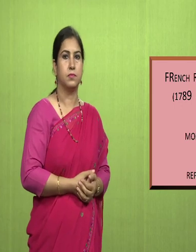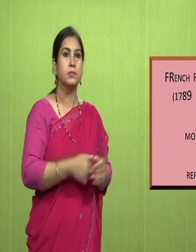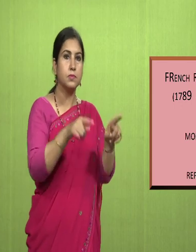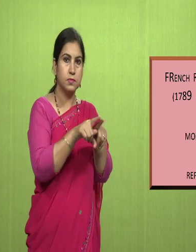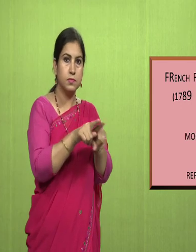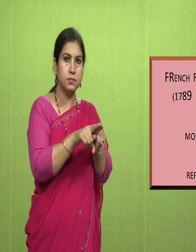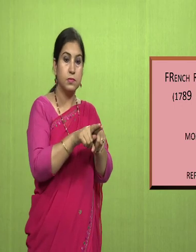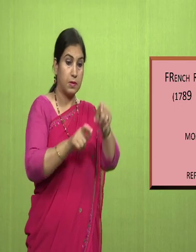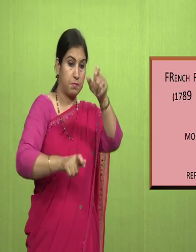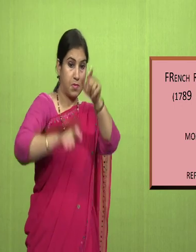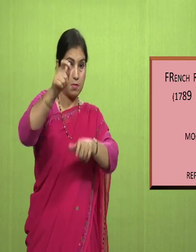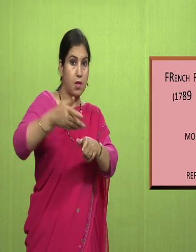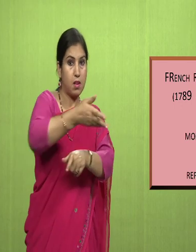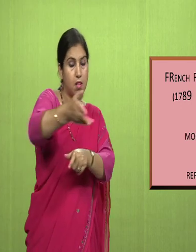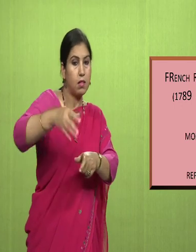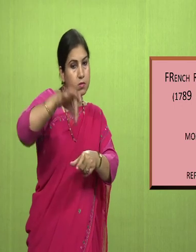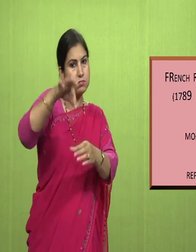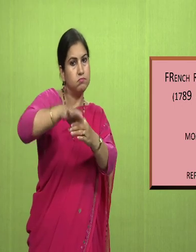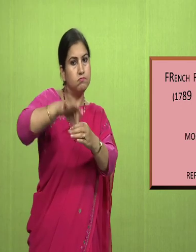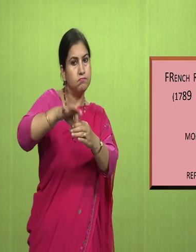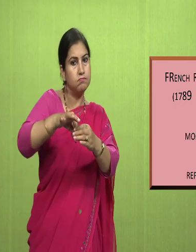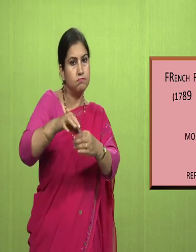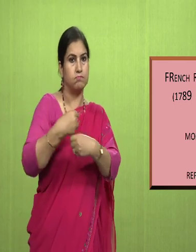and a republic was formed.